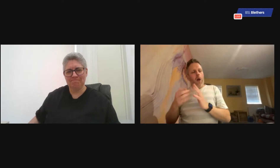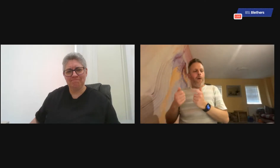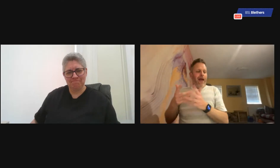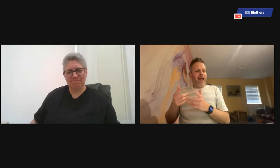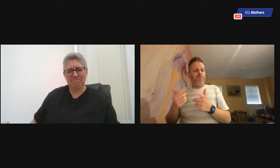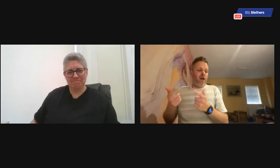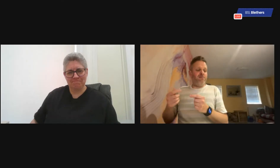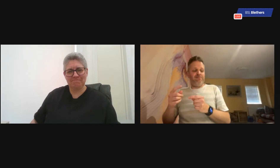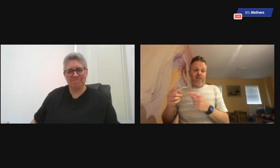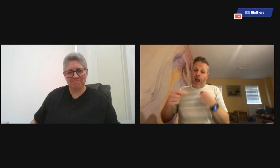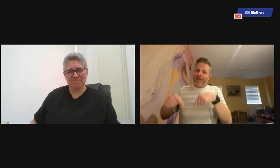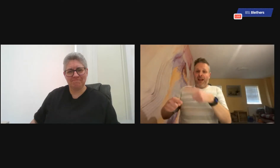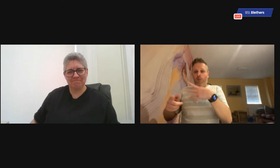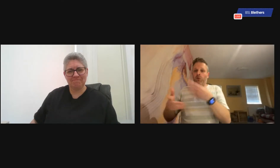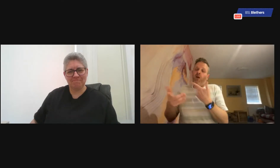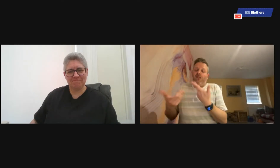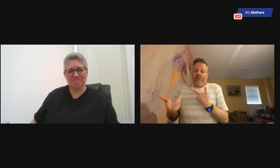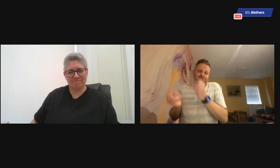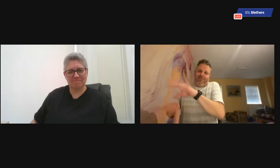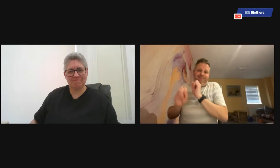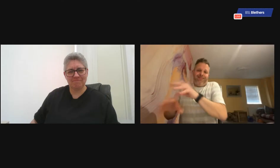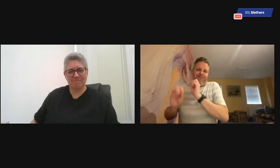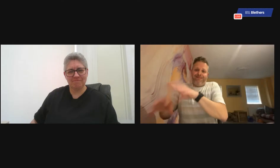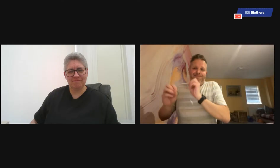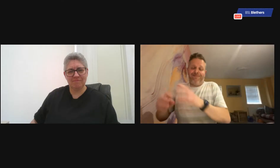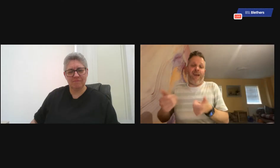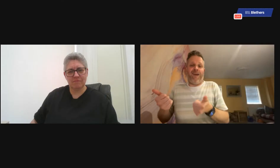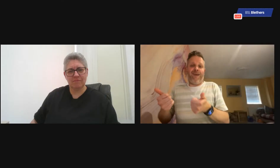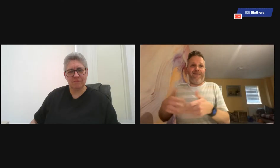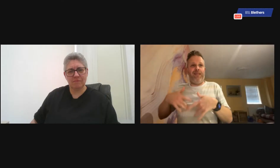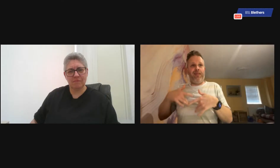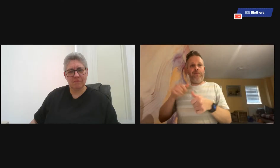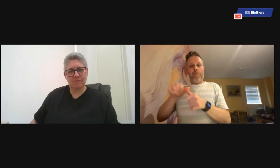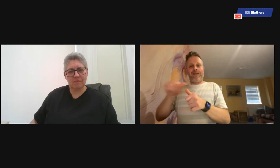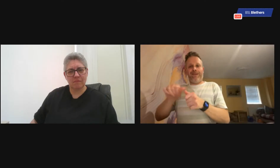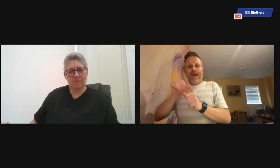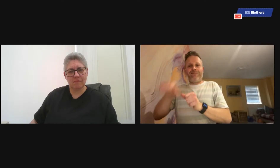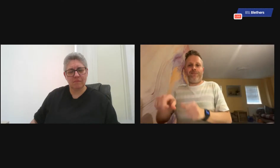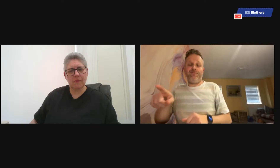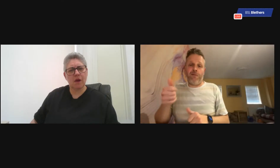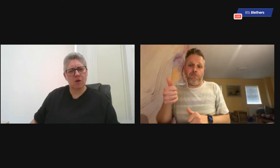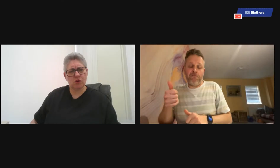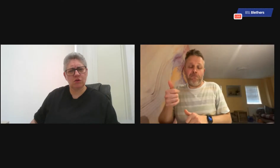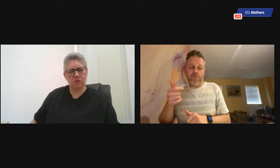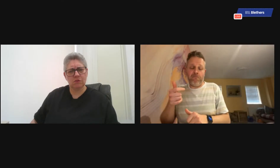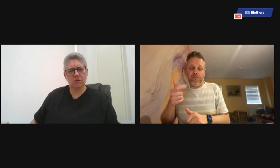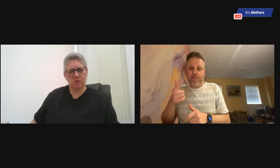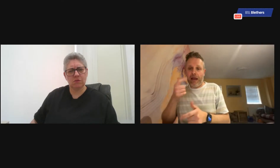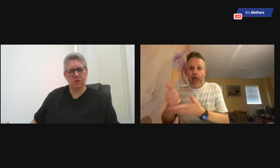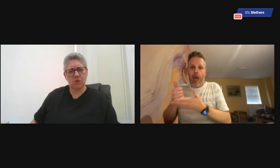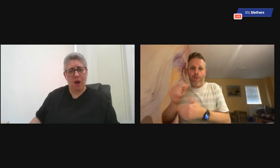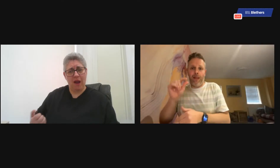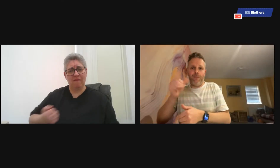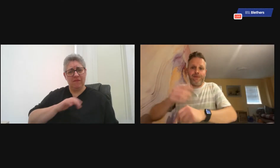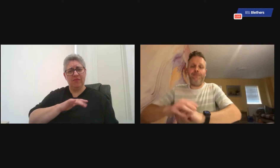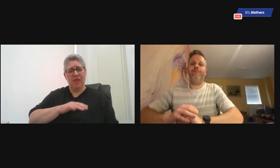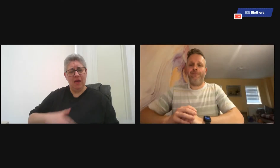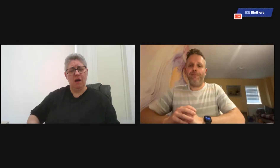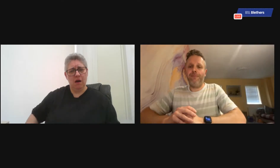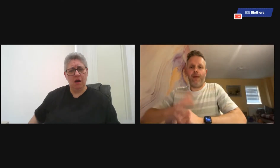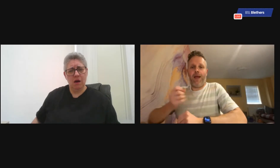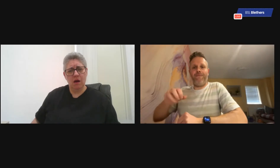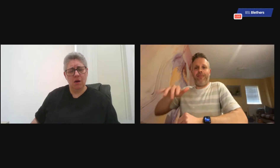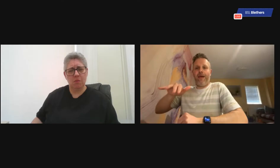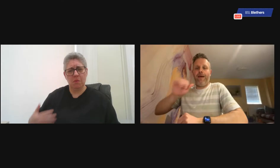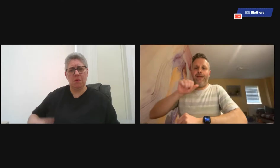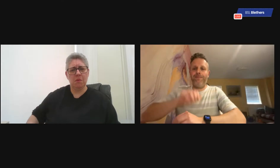music. I said, the child is deaf. So we just carried on chatting. I offloaded a little. And actually, just because of that, being able to